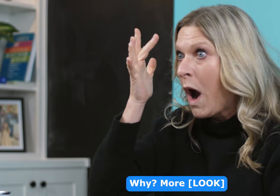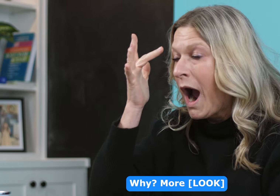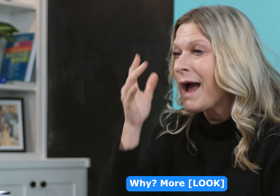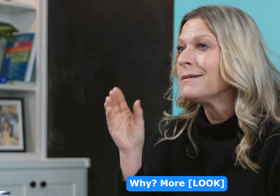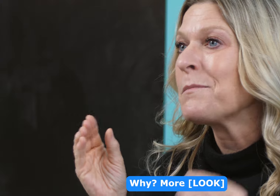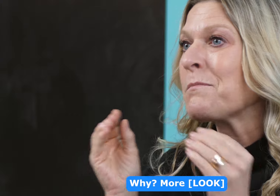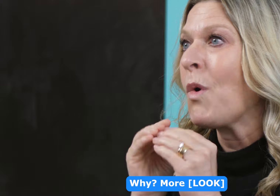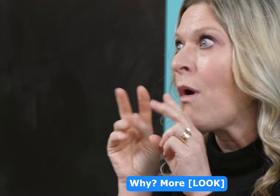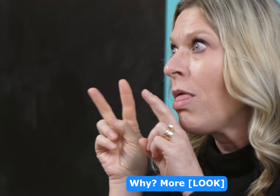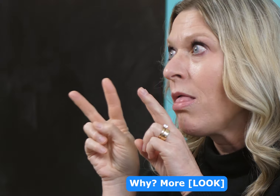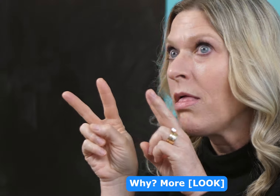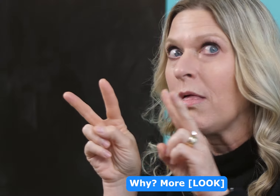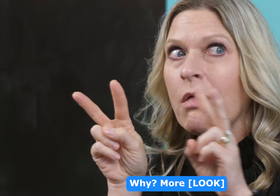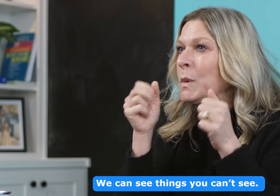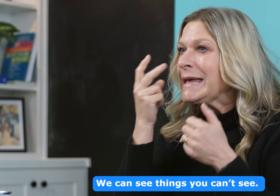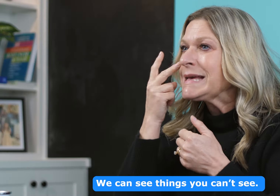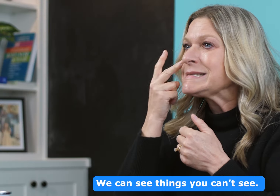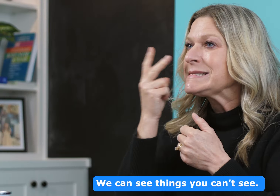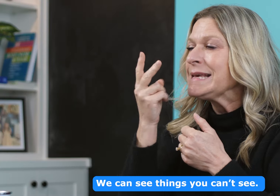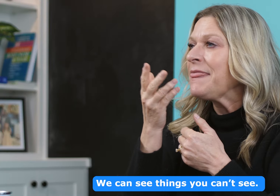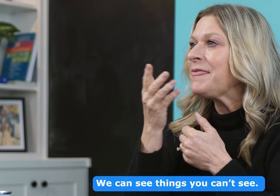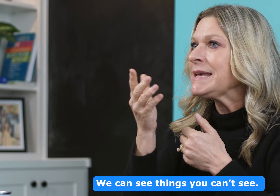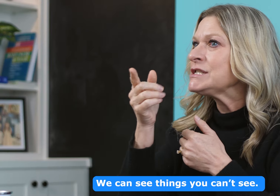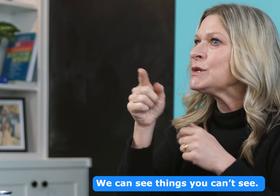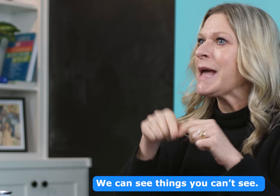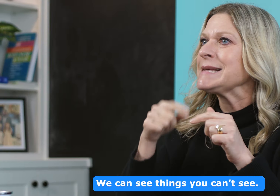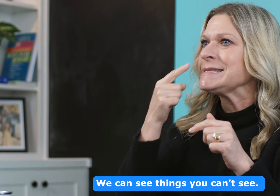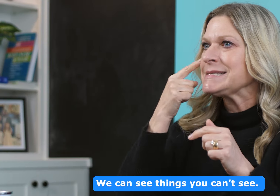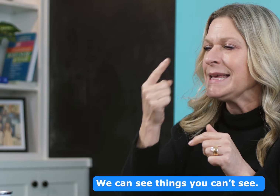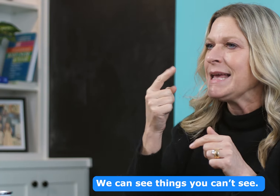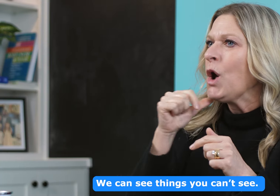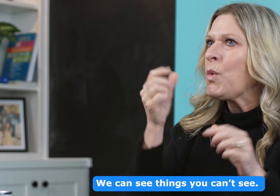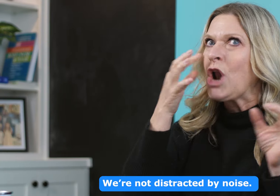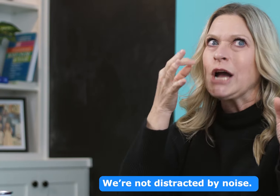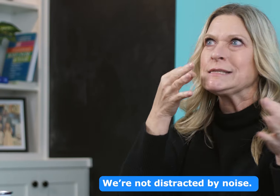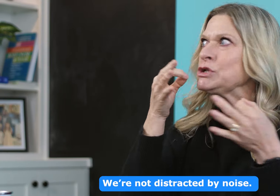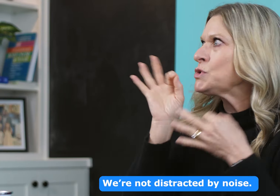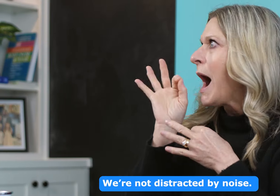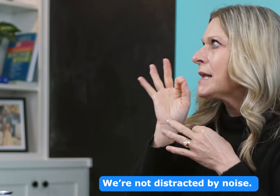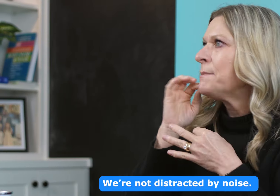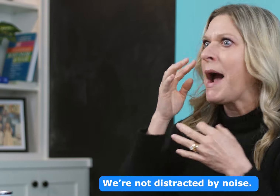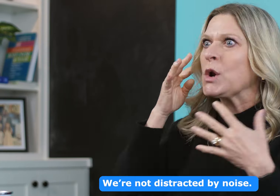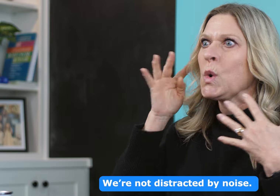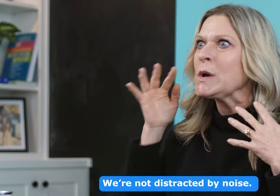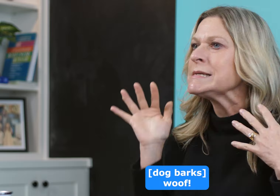Why? Well, they can see things you can see. We're not distracted by noise.